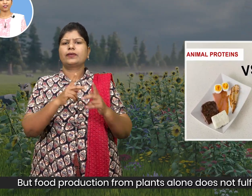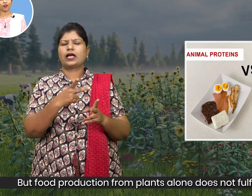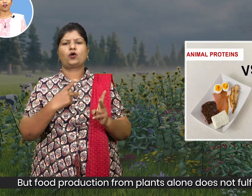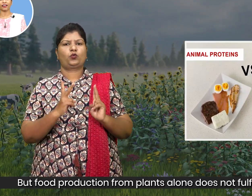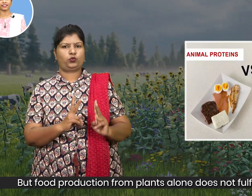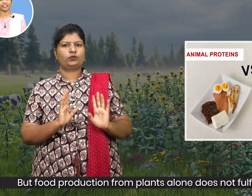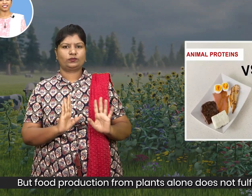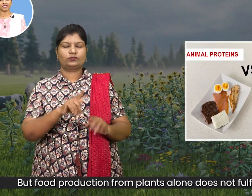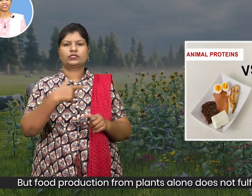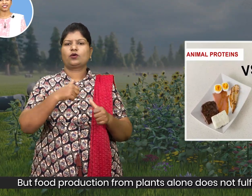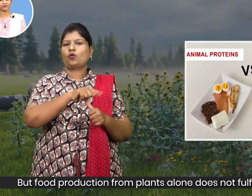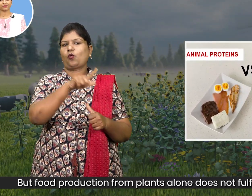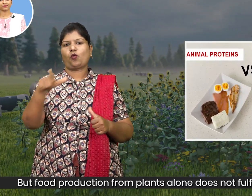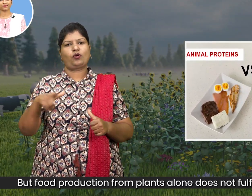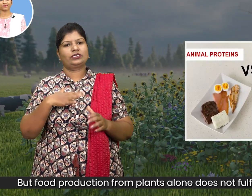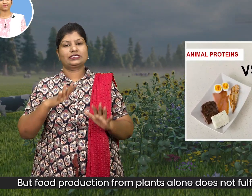fulfill all our needs.